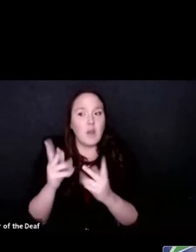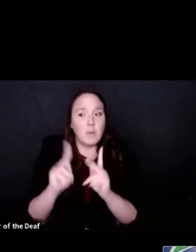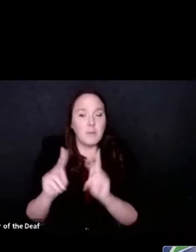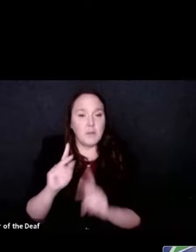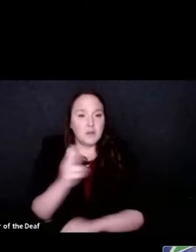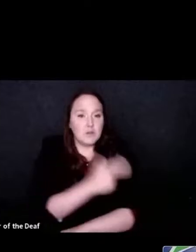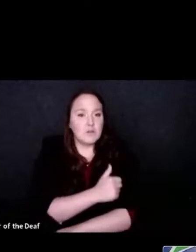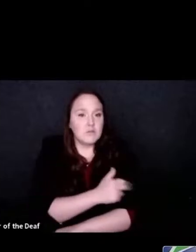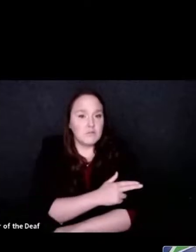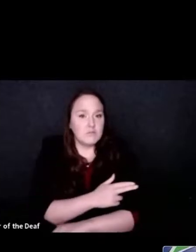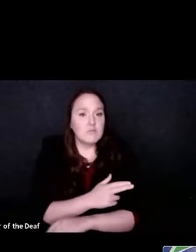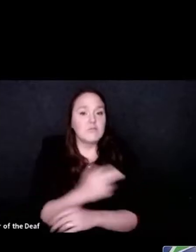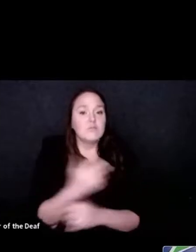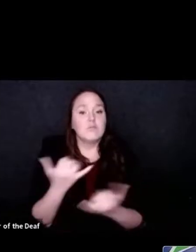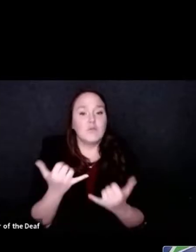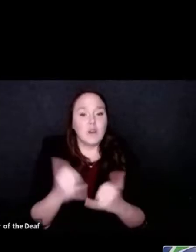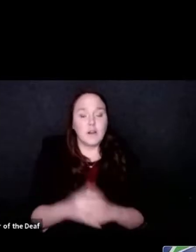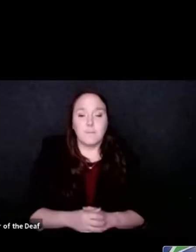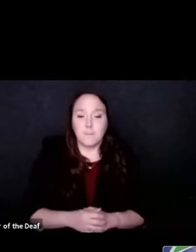volume at this point.